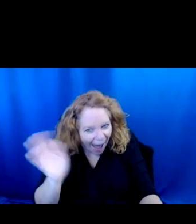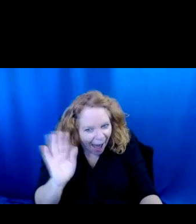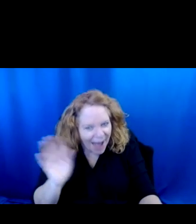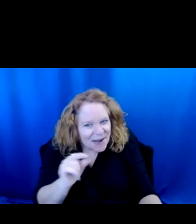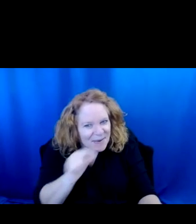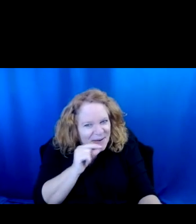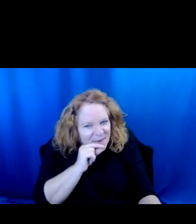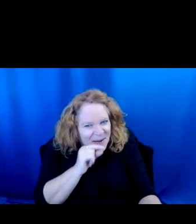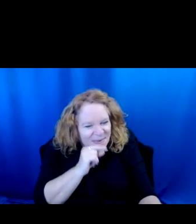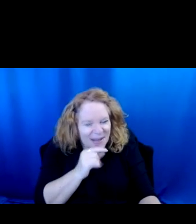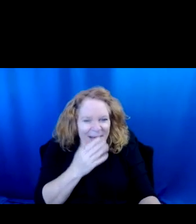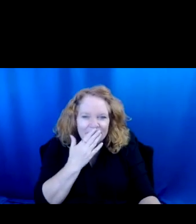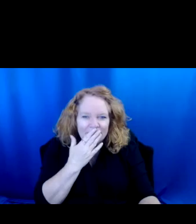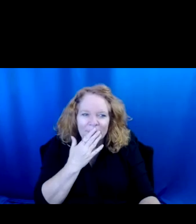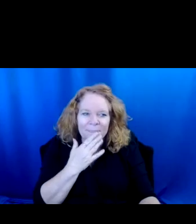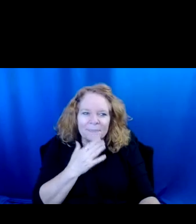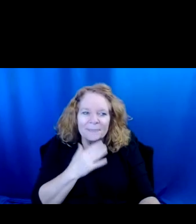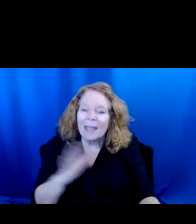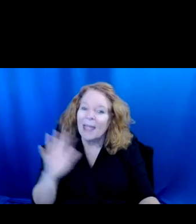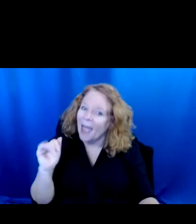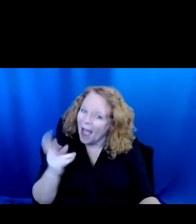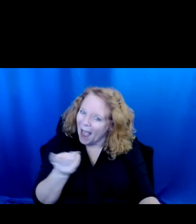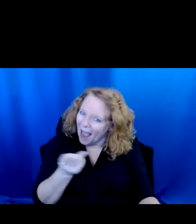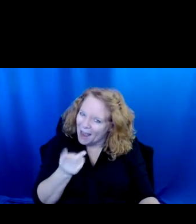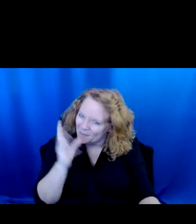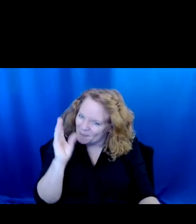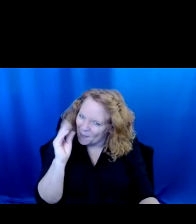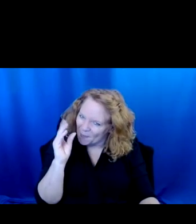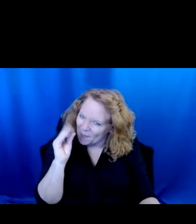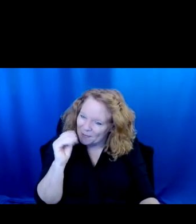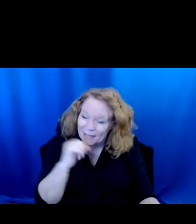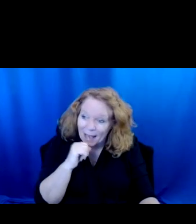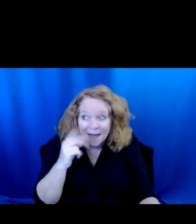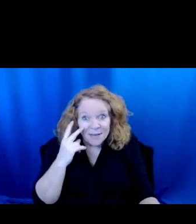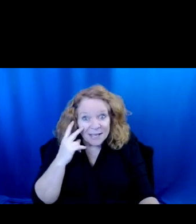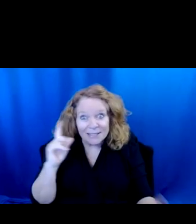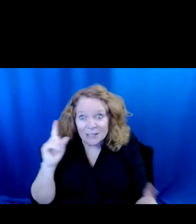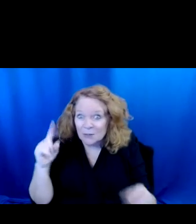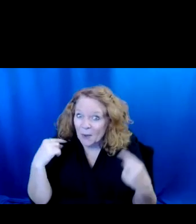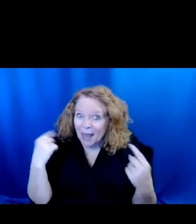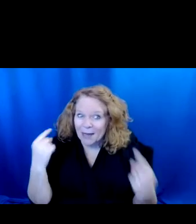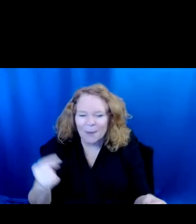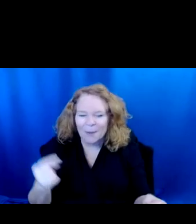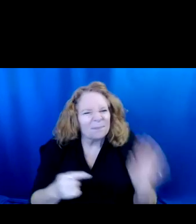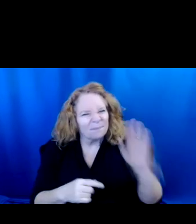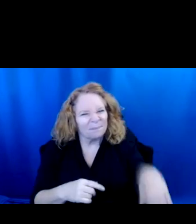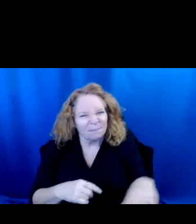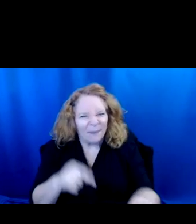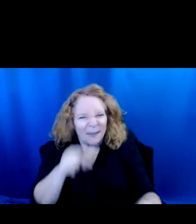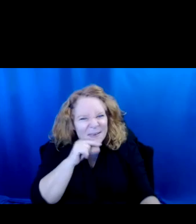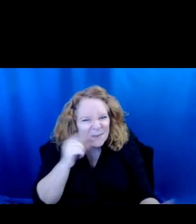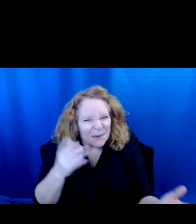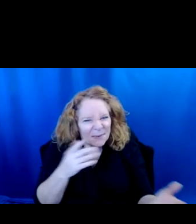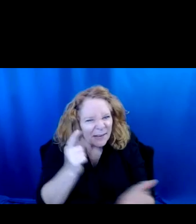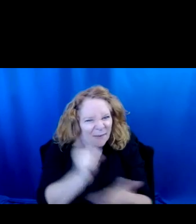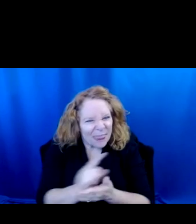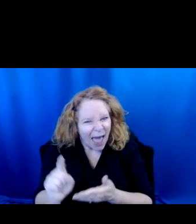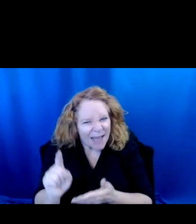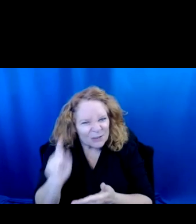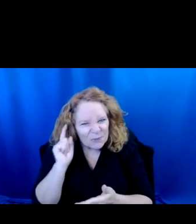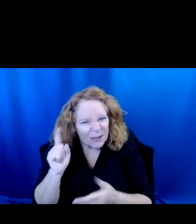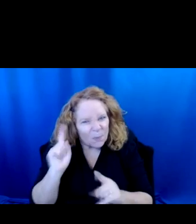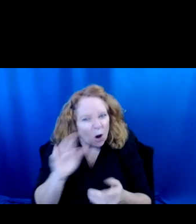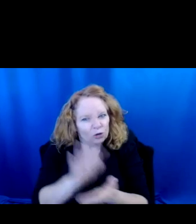Gwyn. Hello, you two. I haven't seen you for ages. Oh, Gwynny Gwyn Gwyn, we were here last week. We've been in